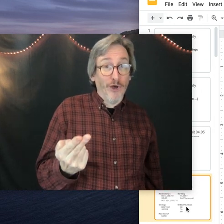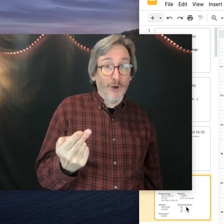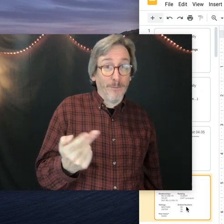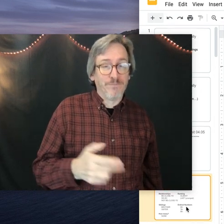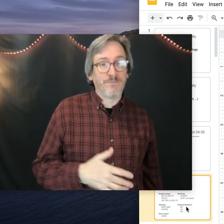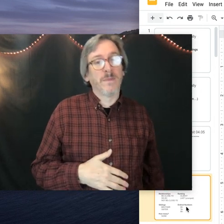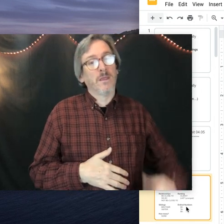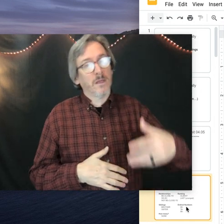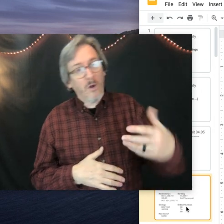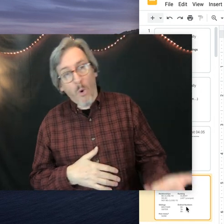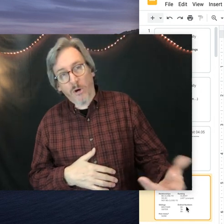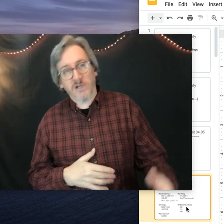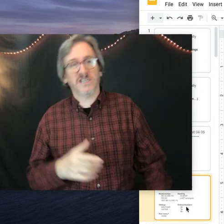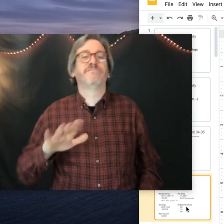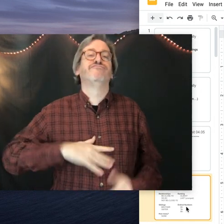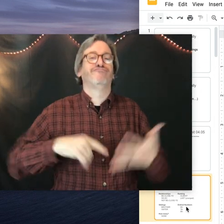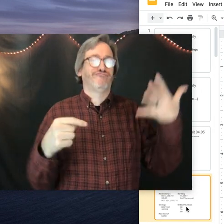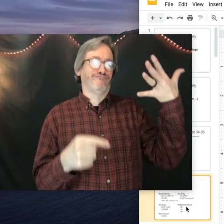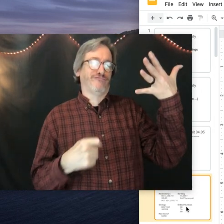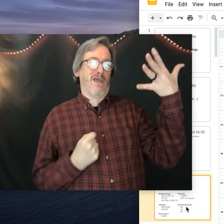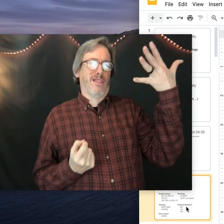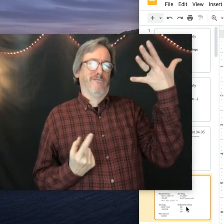11th, or just